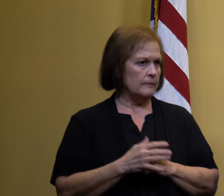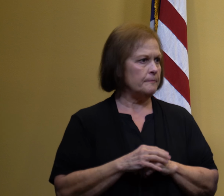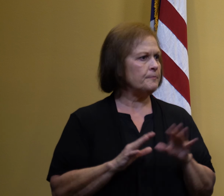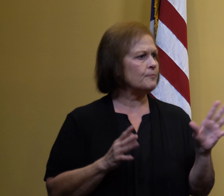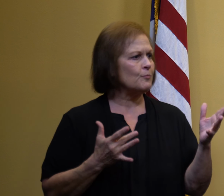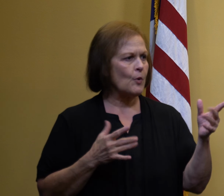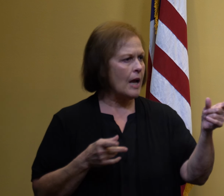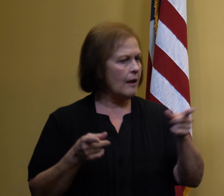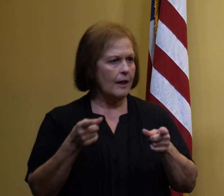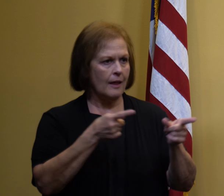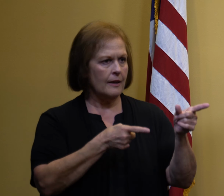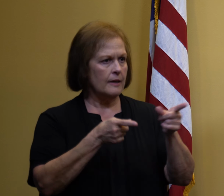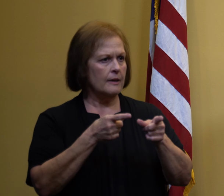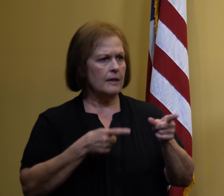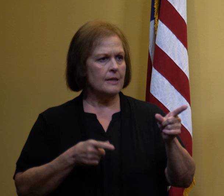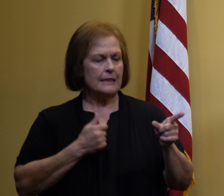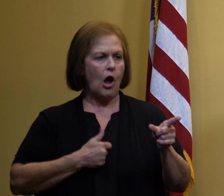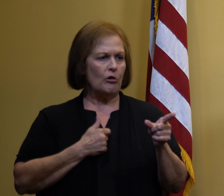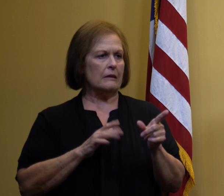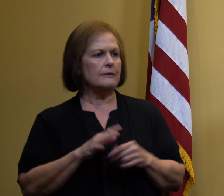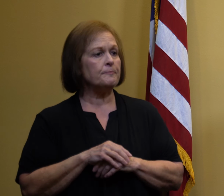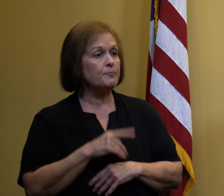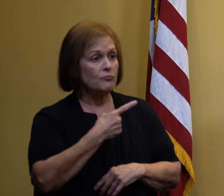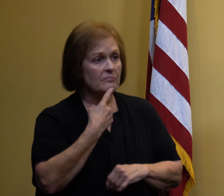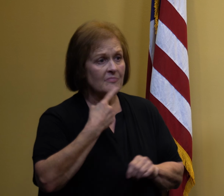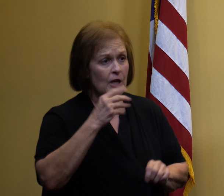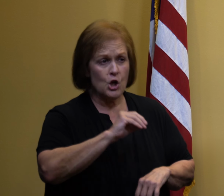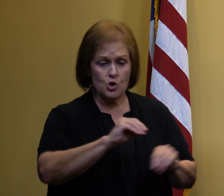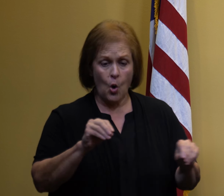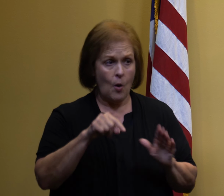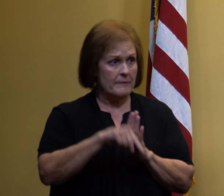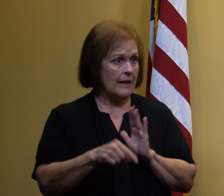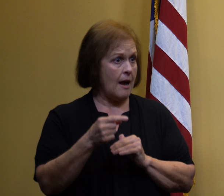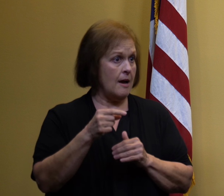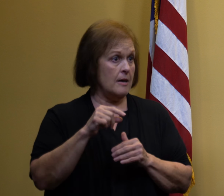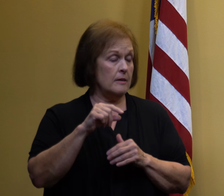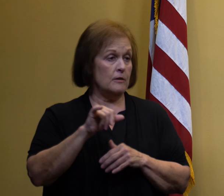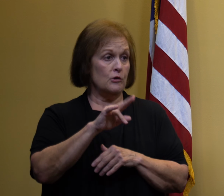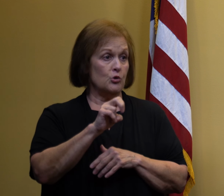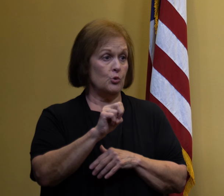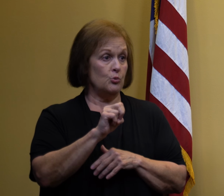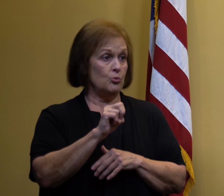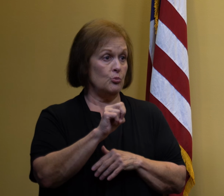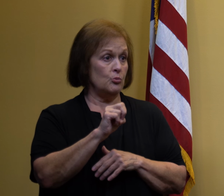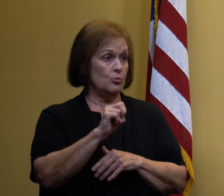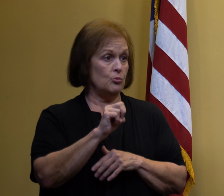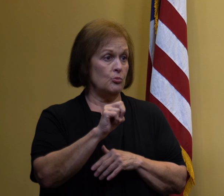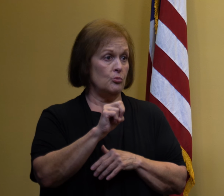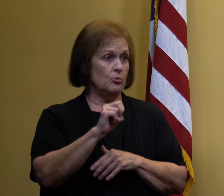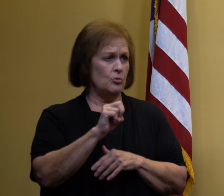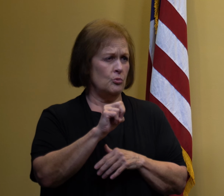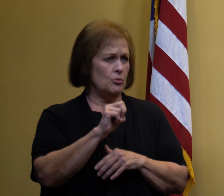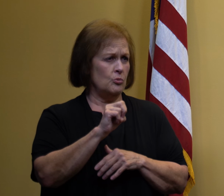let me get to I'll let it. Shay go. Okay. That's fine. Okay, sorry. And so you said no homicides from the week of June 4th through 10th?